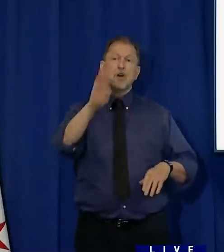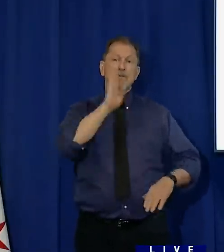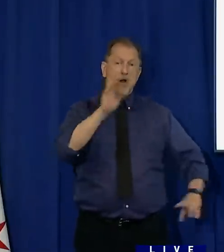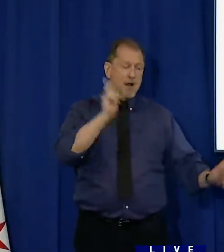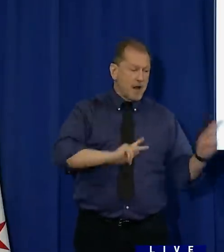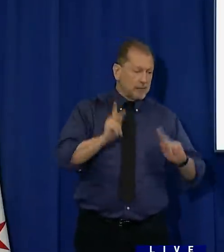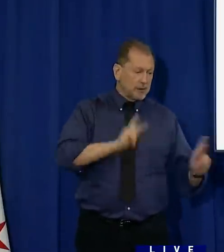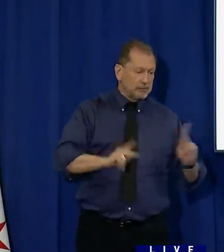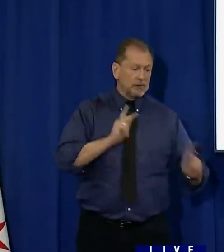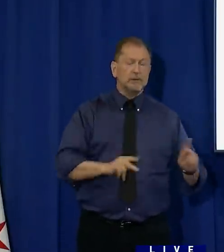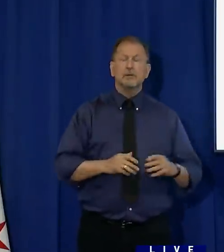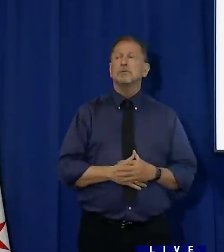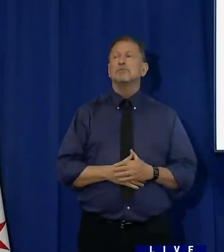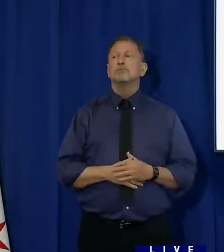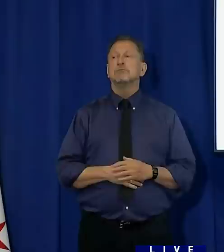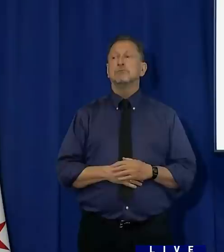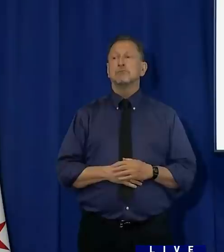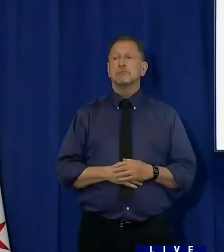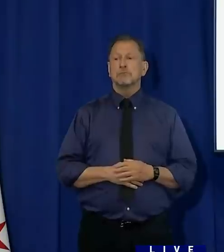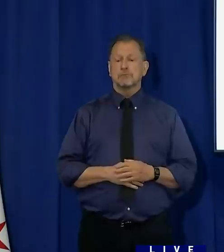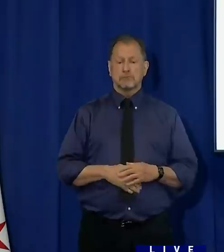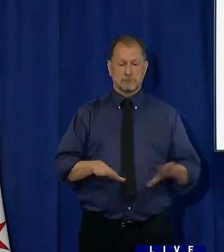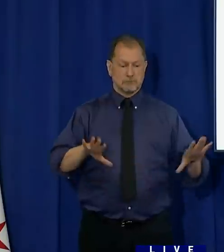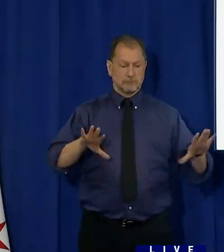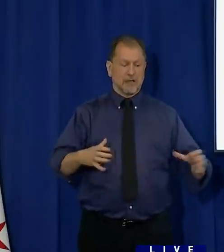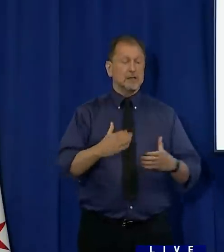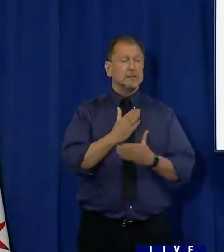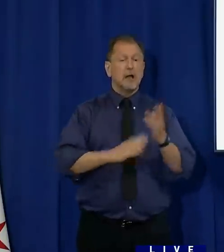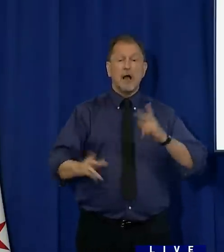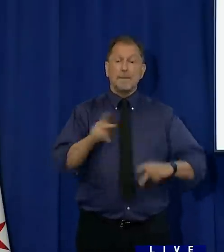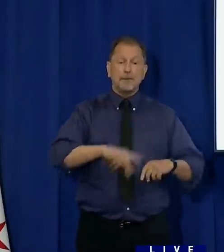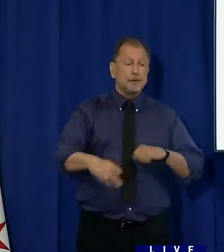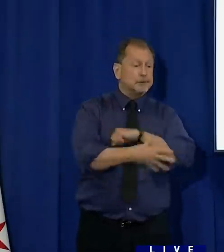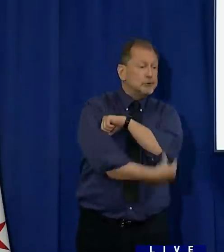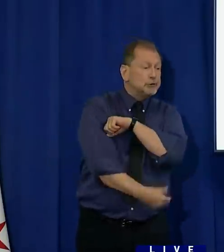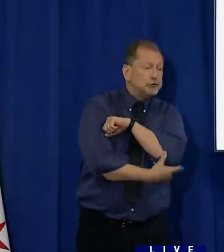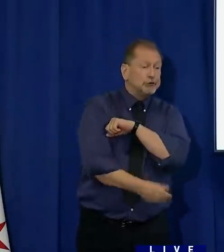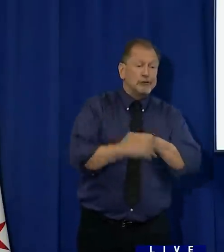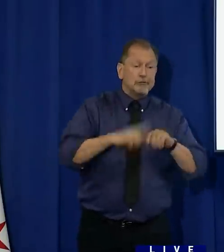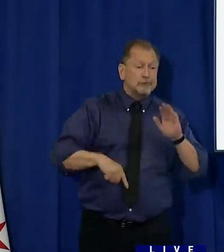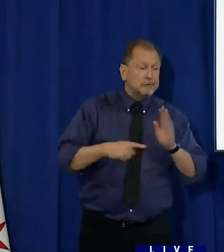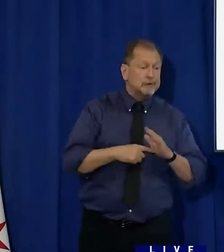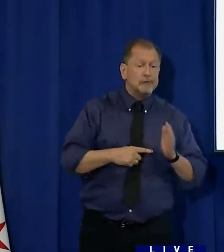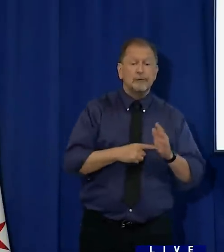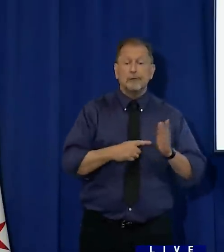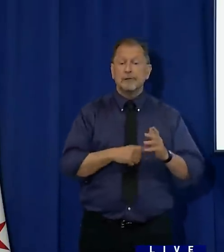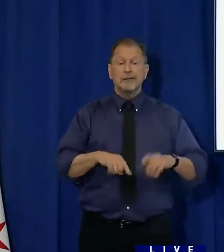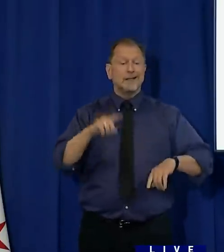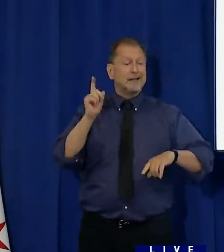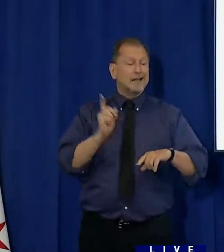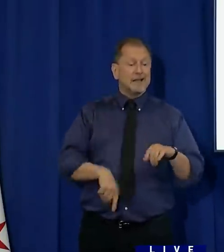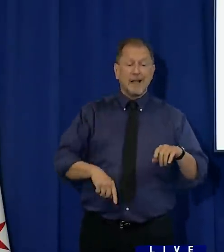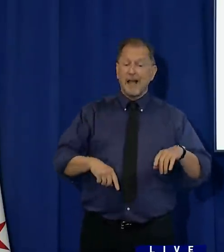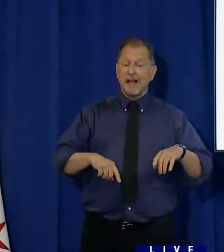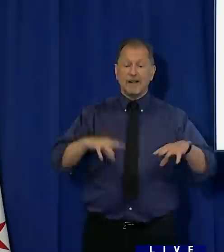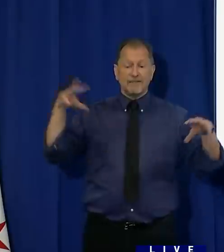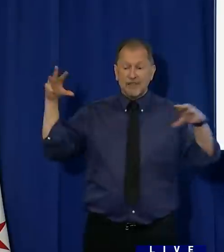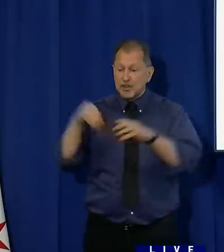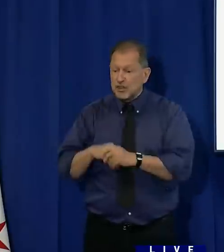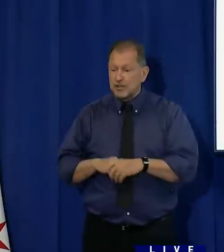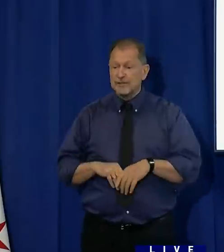for those who are on the margins of our society, a heart for those who